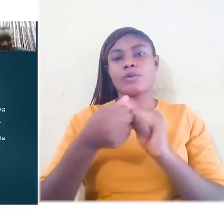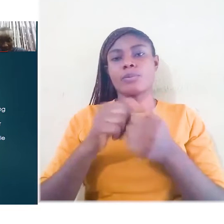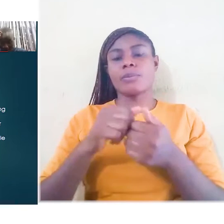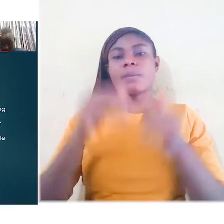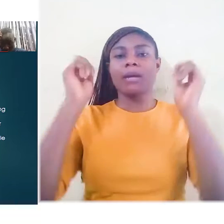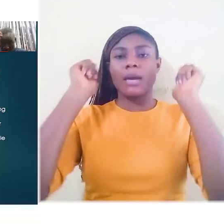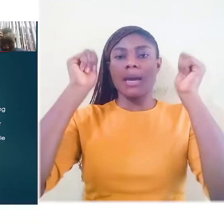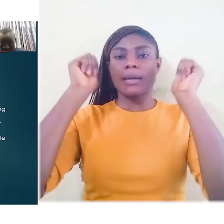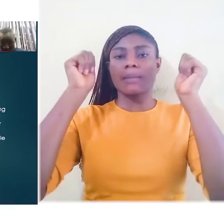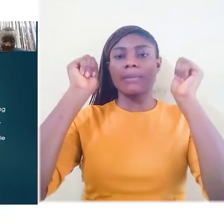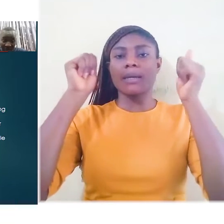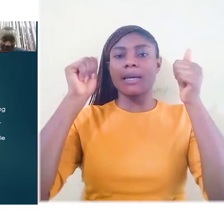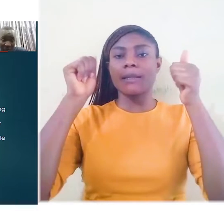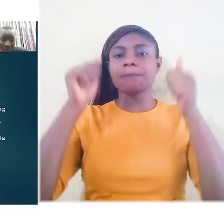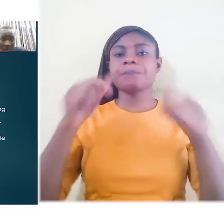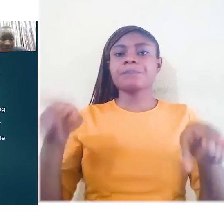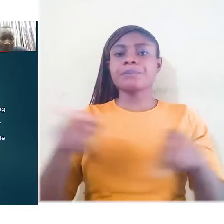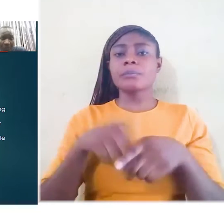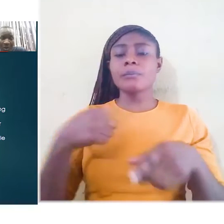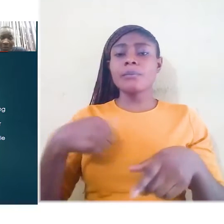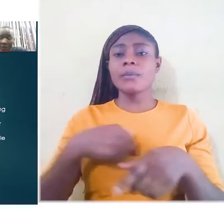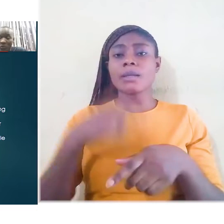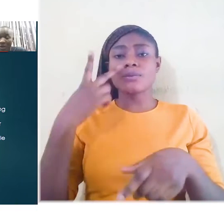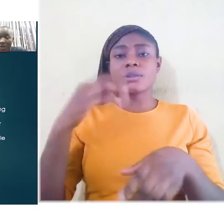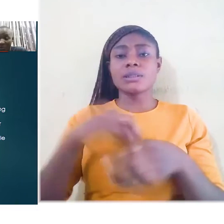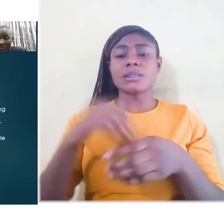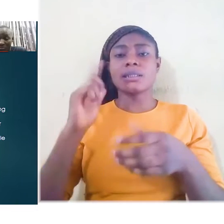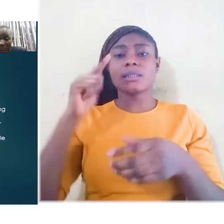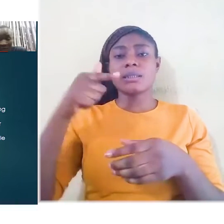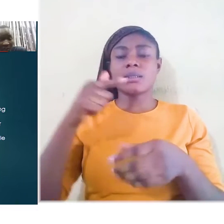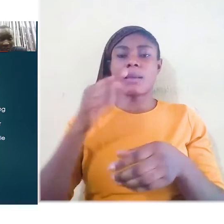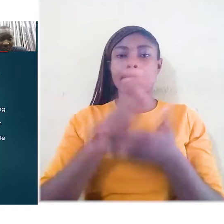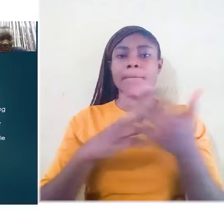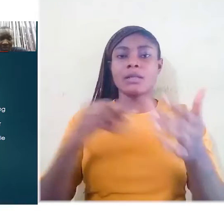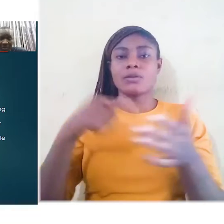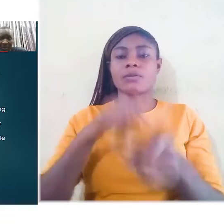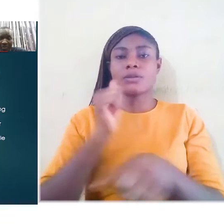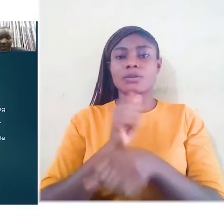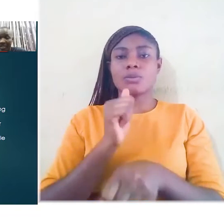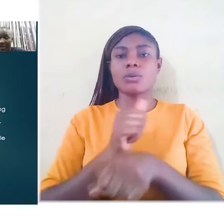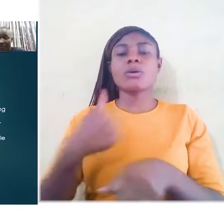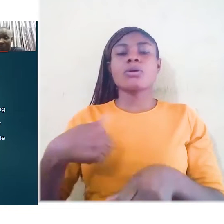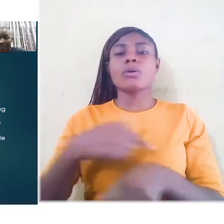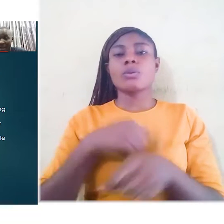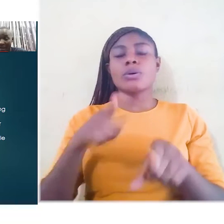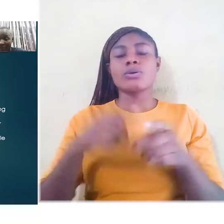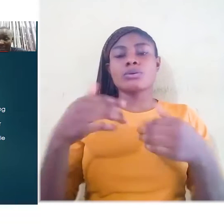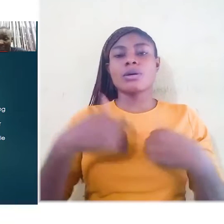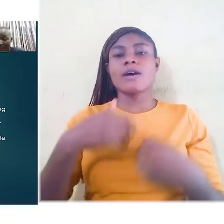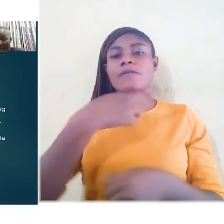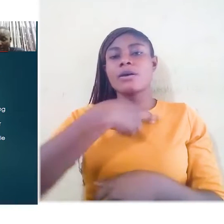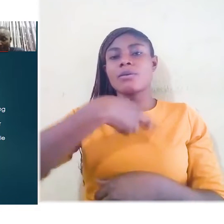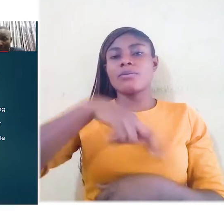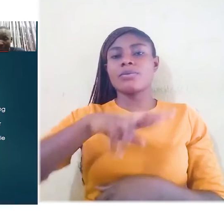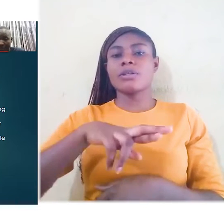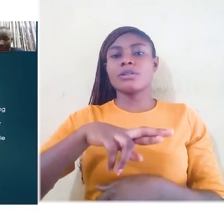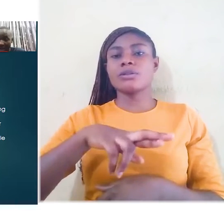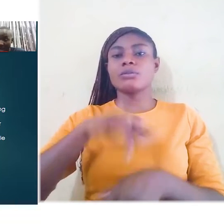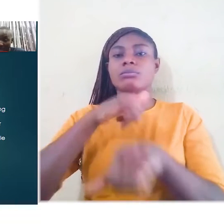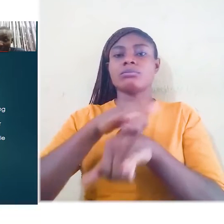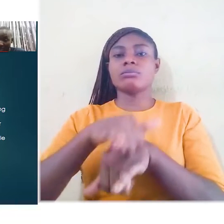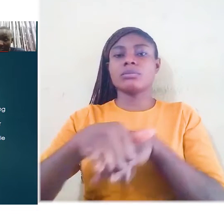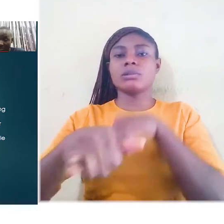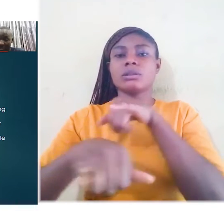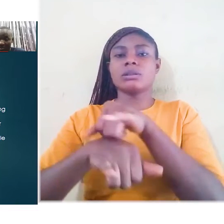see in the later part of this work. We also have religious deception. Parents are advised by